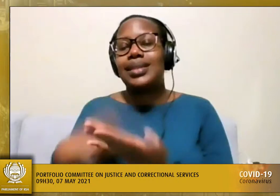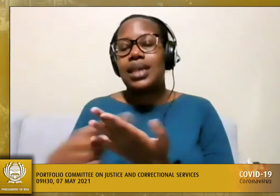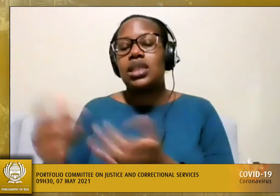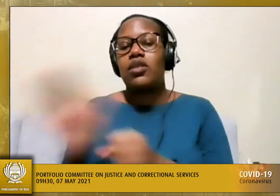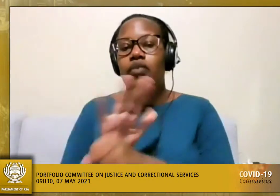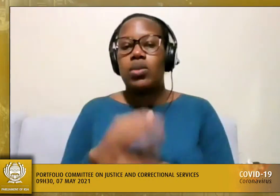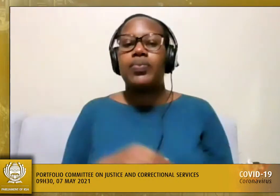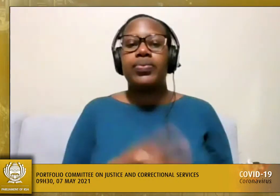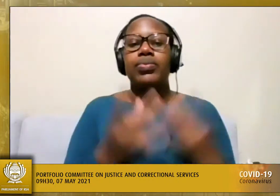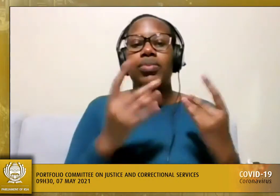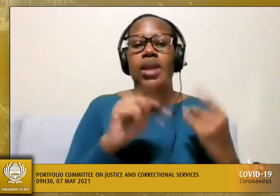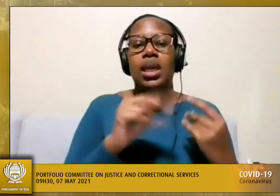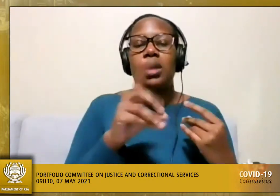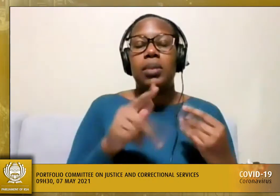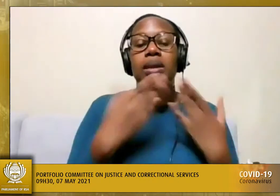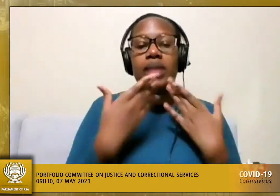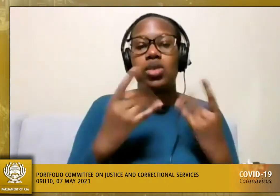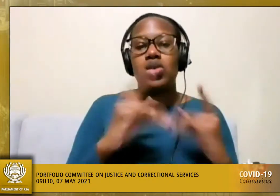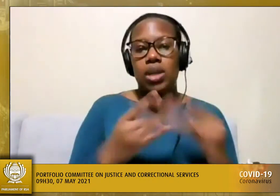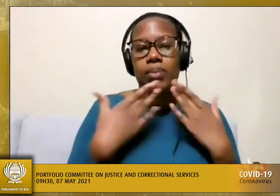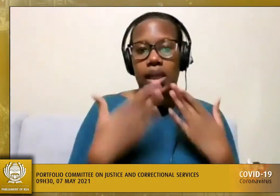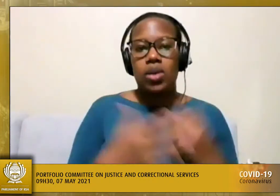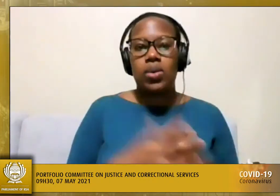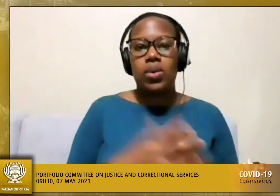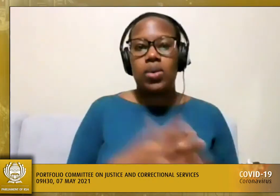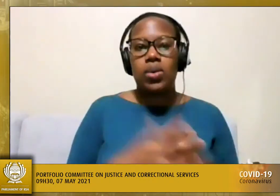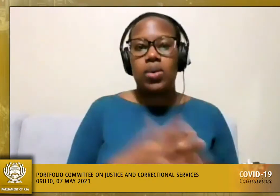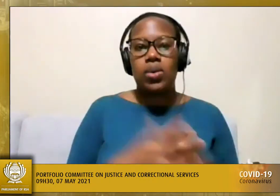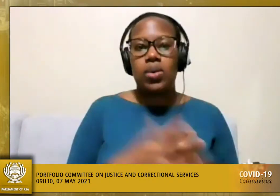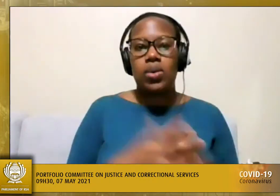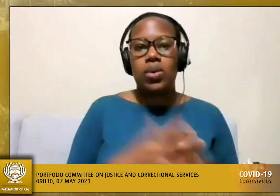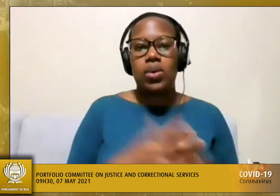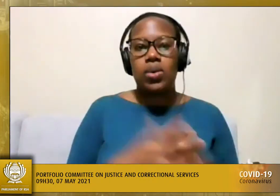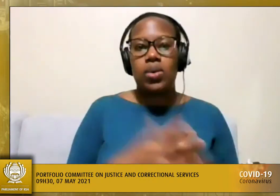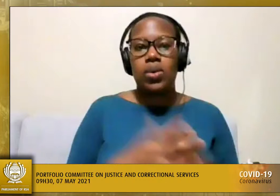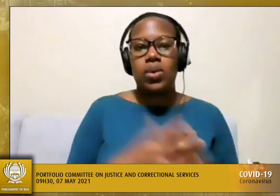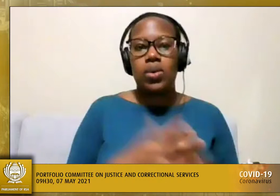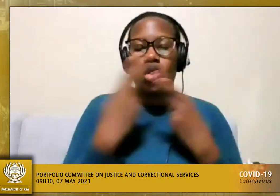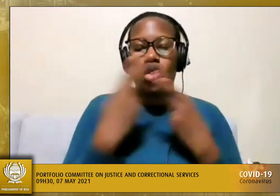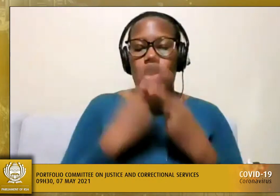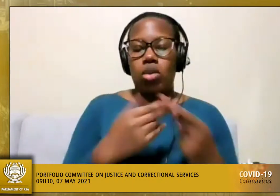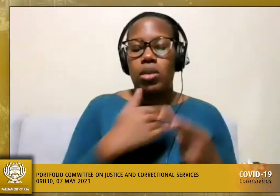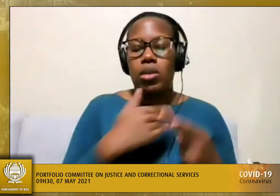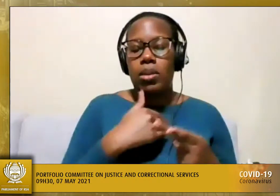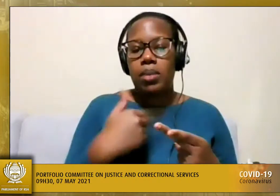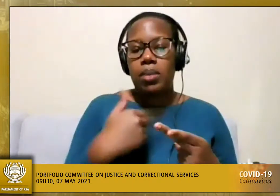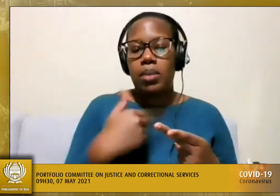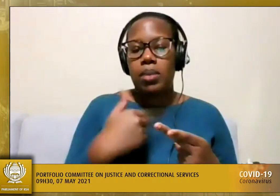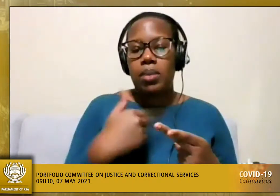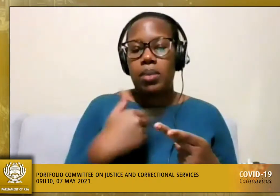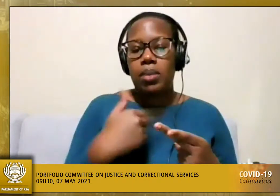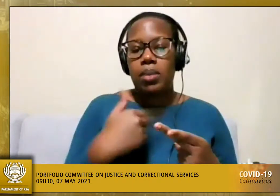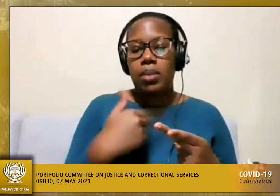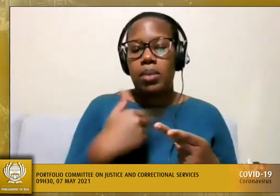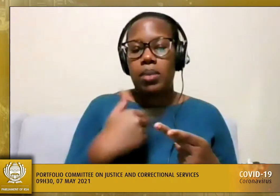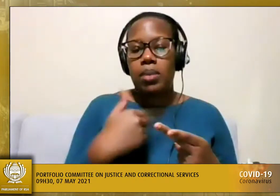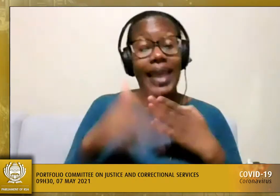thank you chair thank you very much thank you honorable members thank you thank you have a good weekend